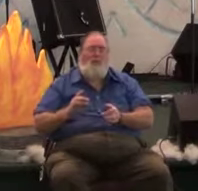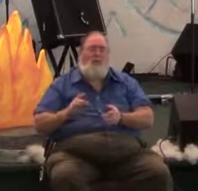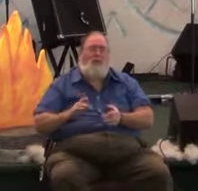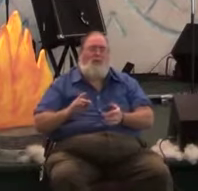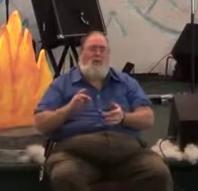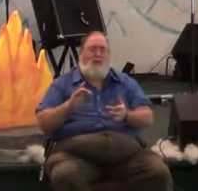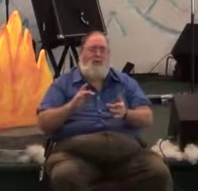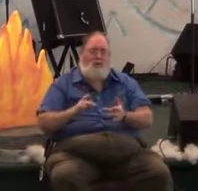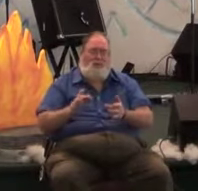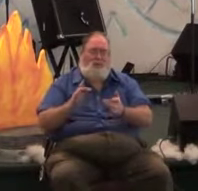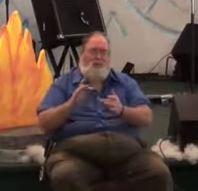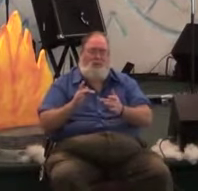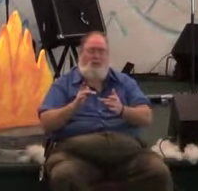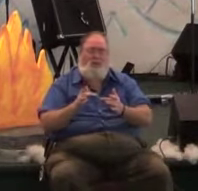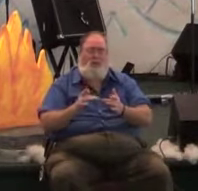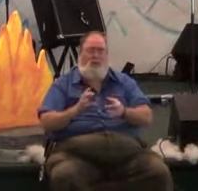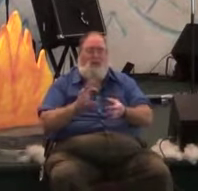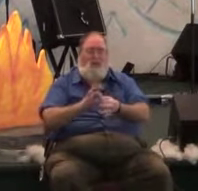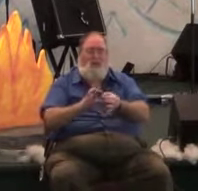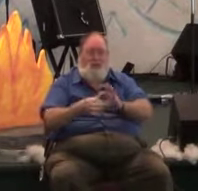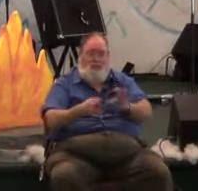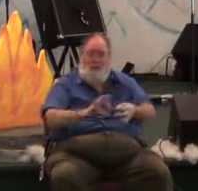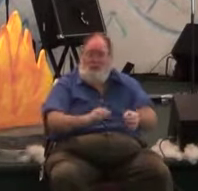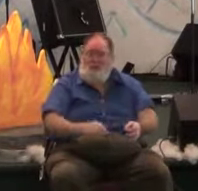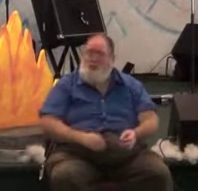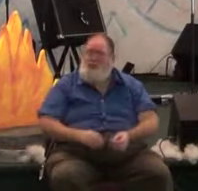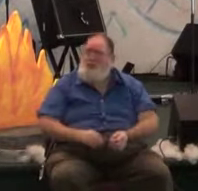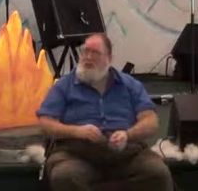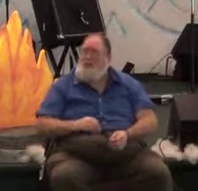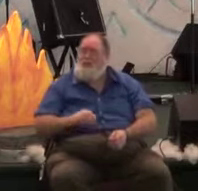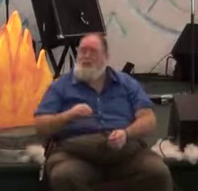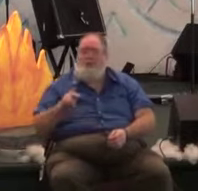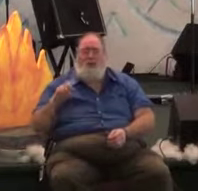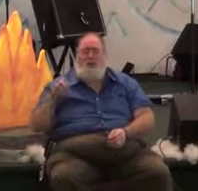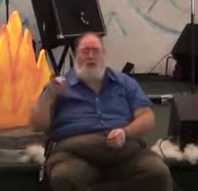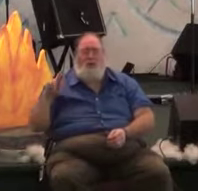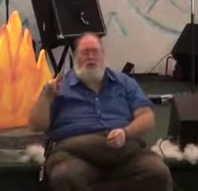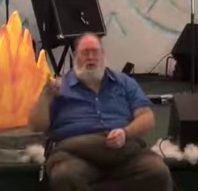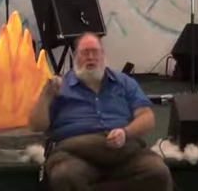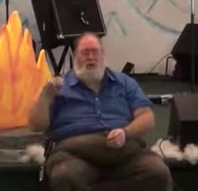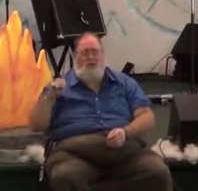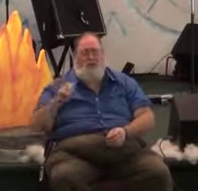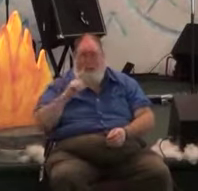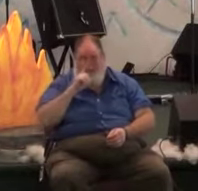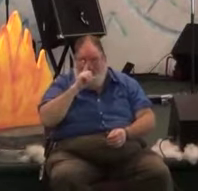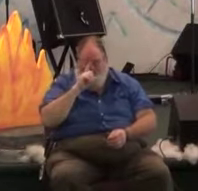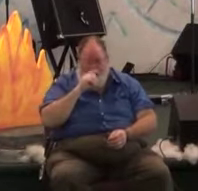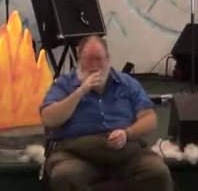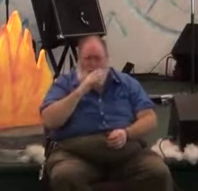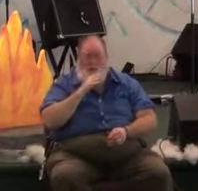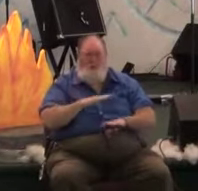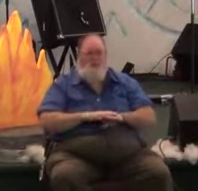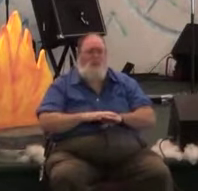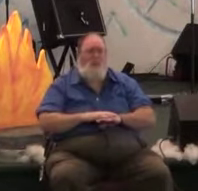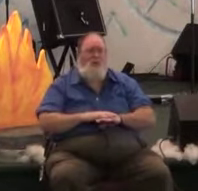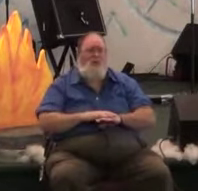mom was in a six-car pileup yesterday. And they came and told me and asked me to put her on a prayer chain. And I just